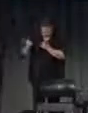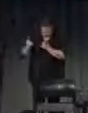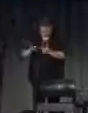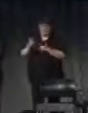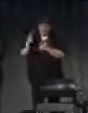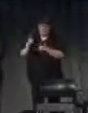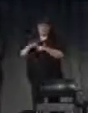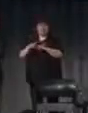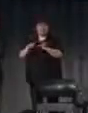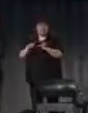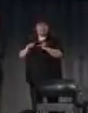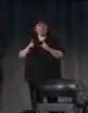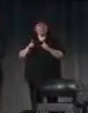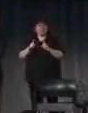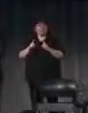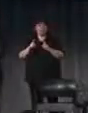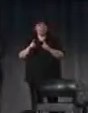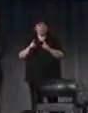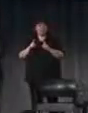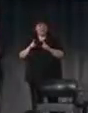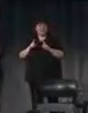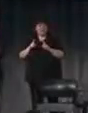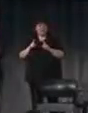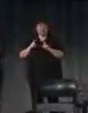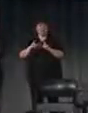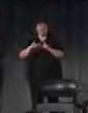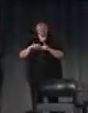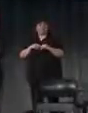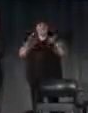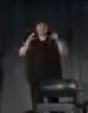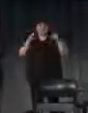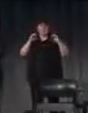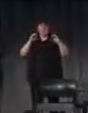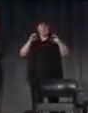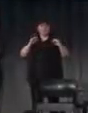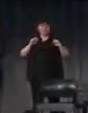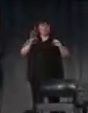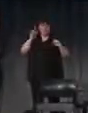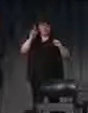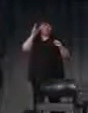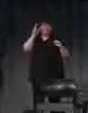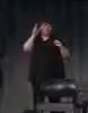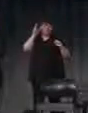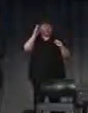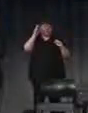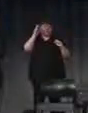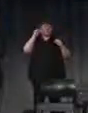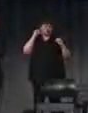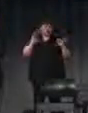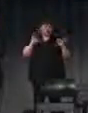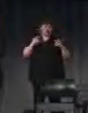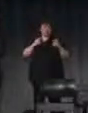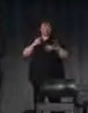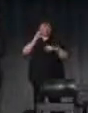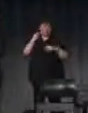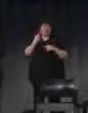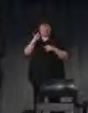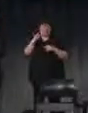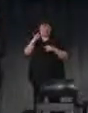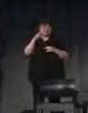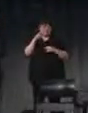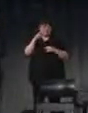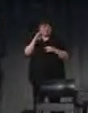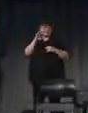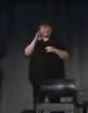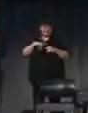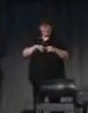no hearing in the present tense, and not just in the obvious sense that the sound travels over space, but in the sense that in order